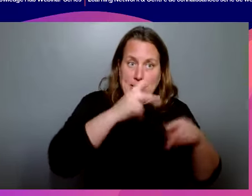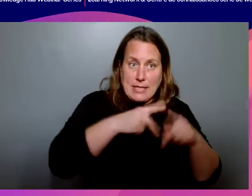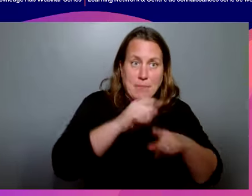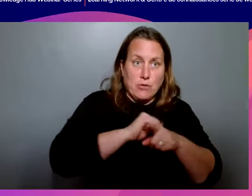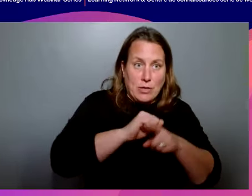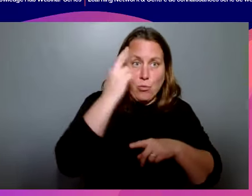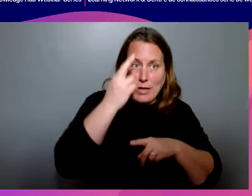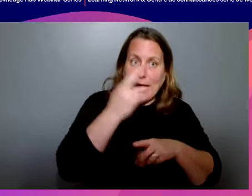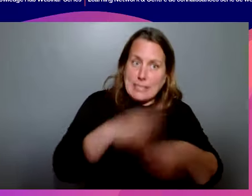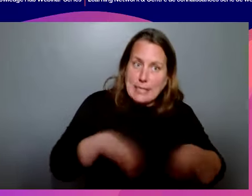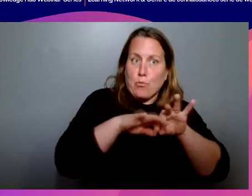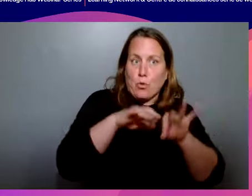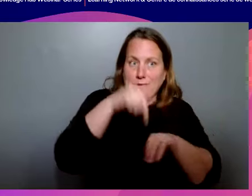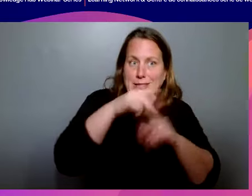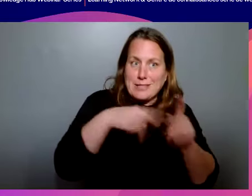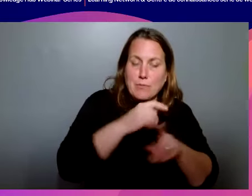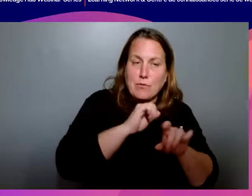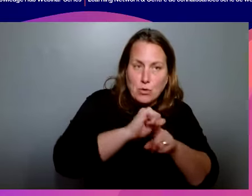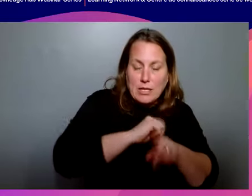like just even talking about like